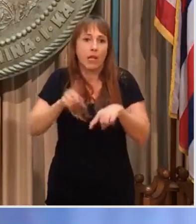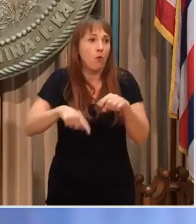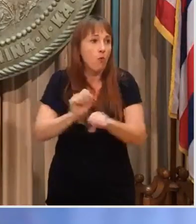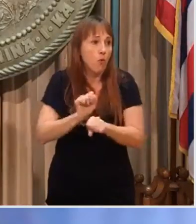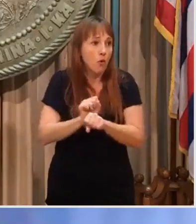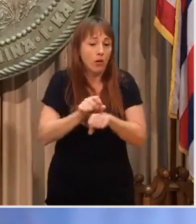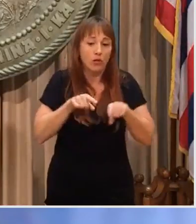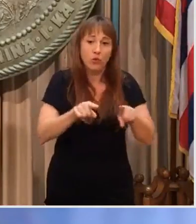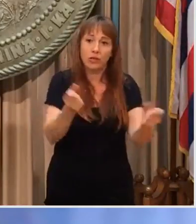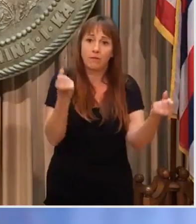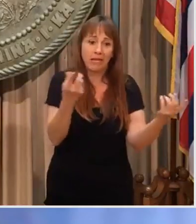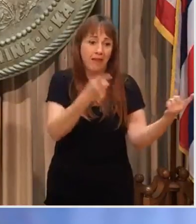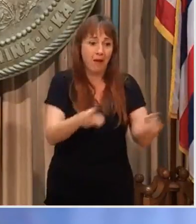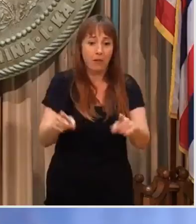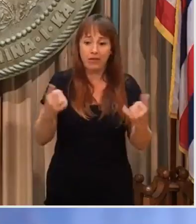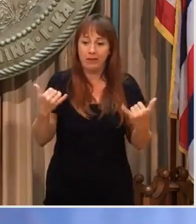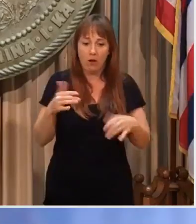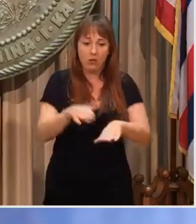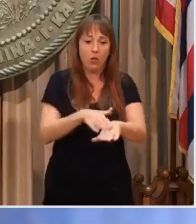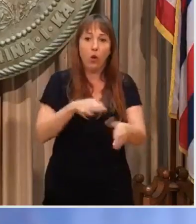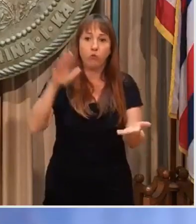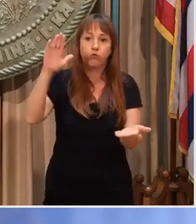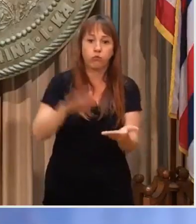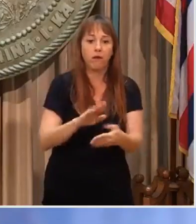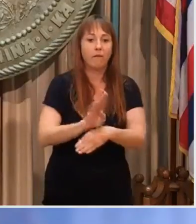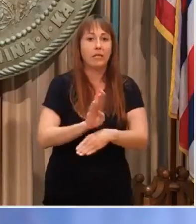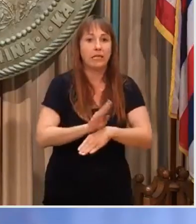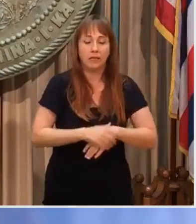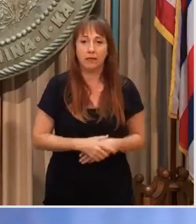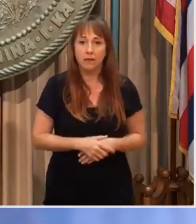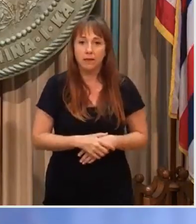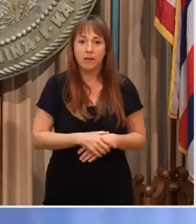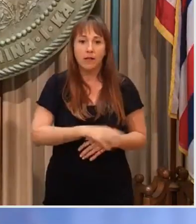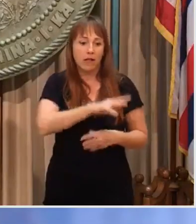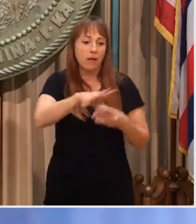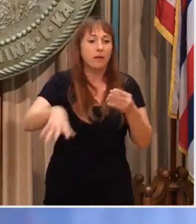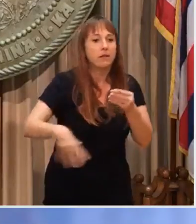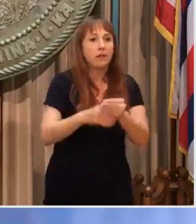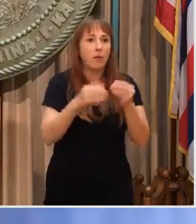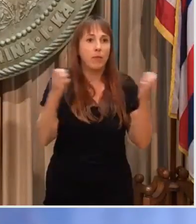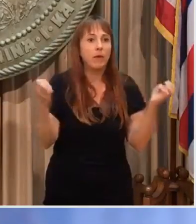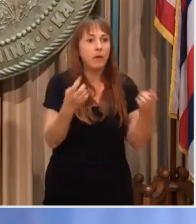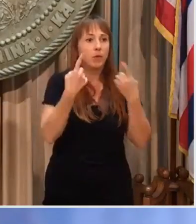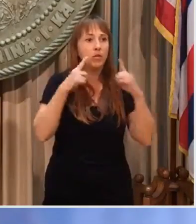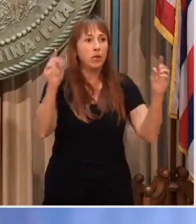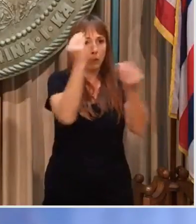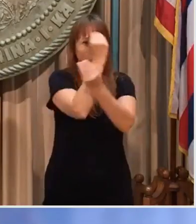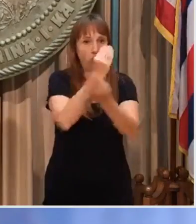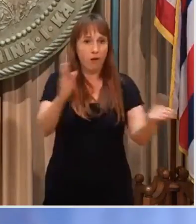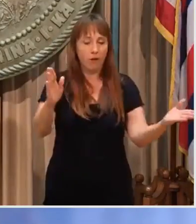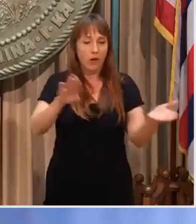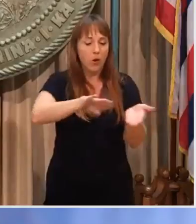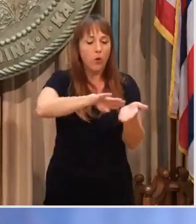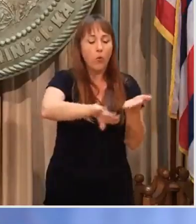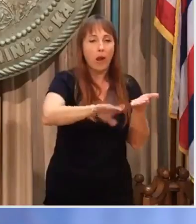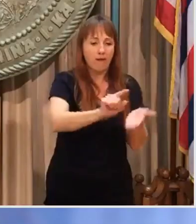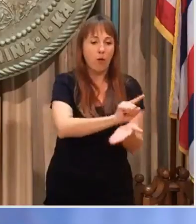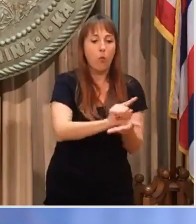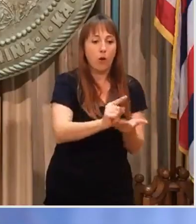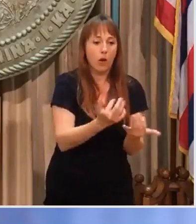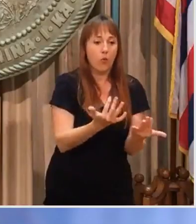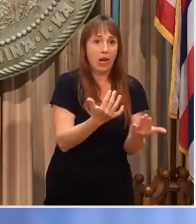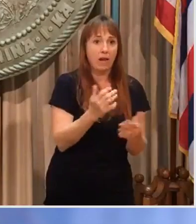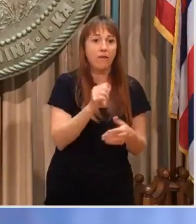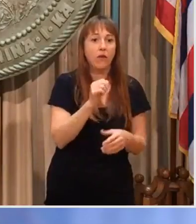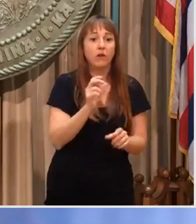working during much of this slowdown. The supplemental emergency proclamation waives the 1 week